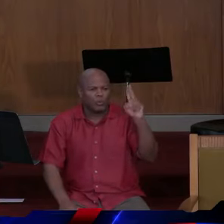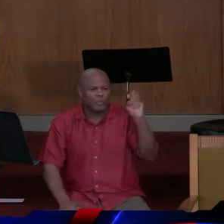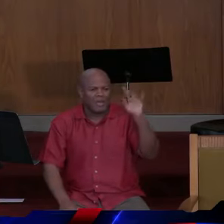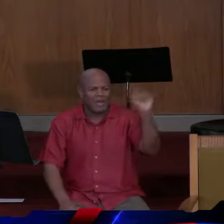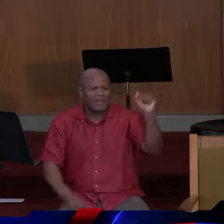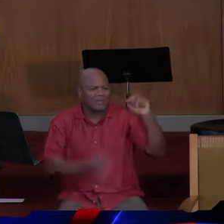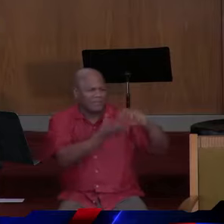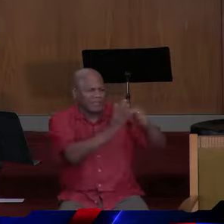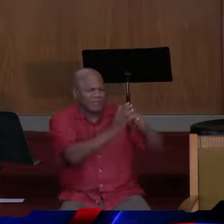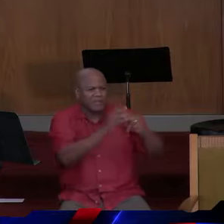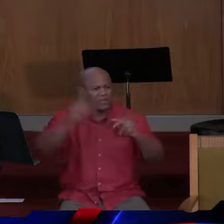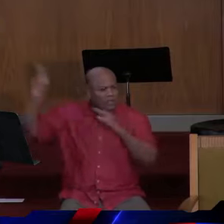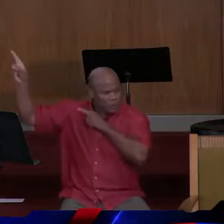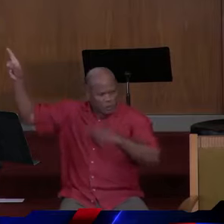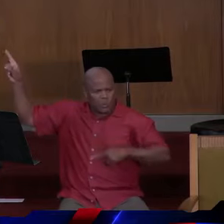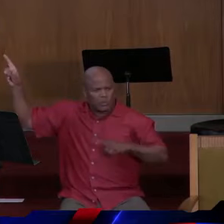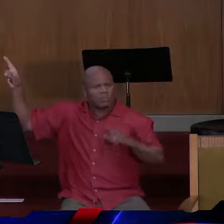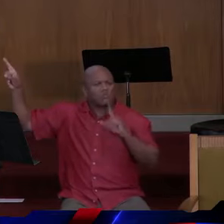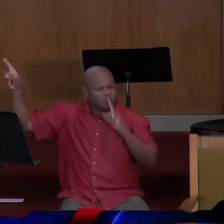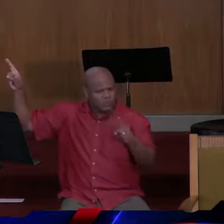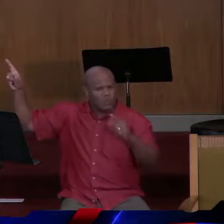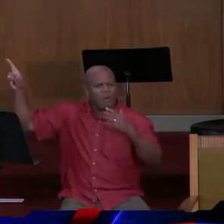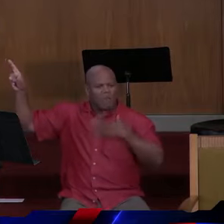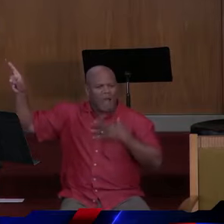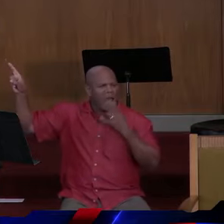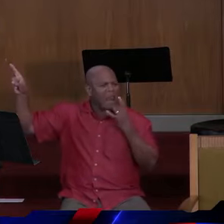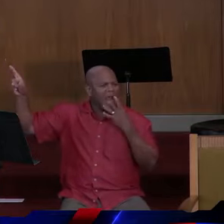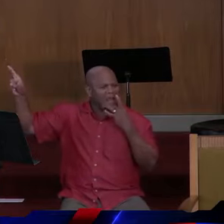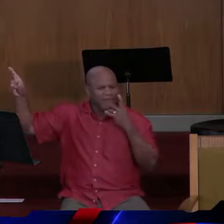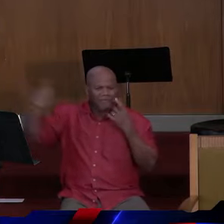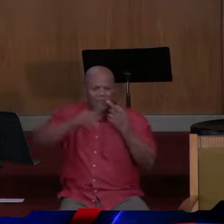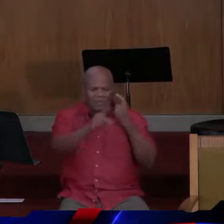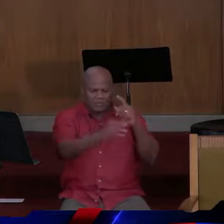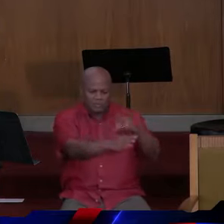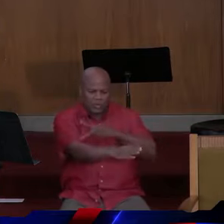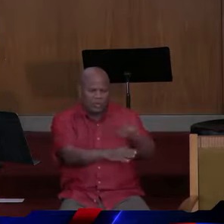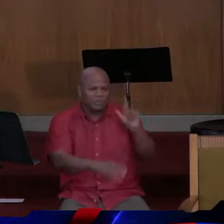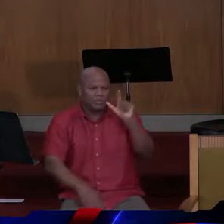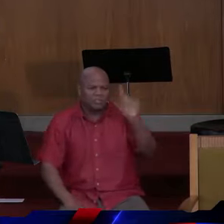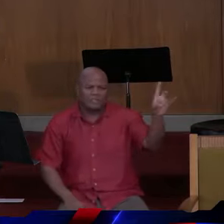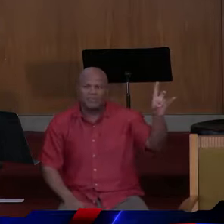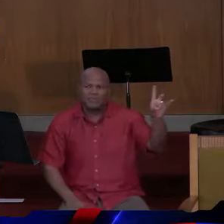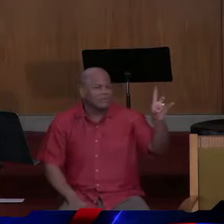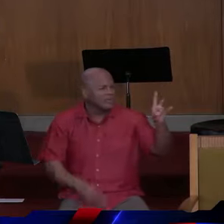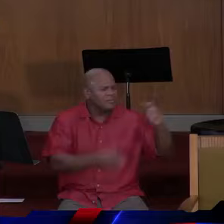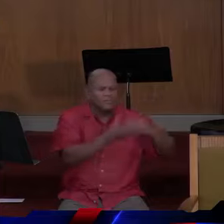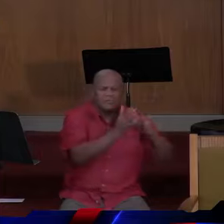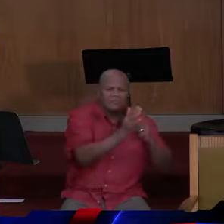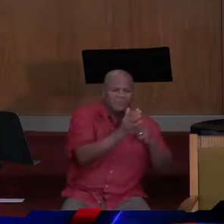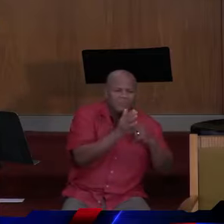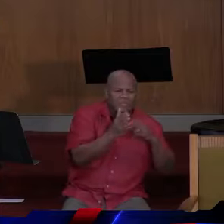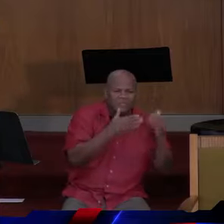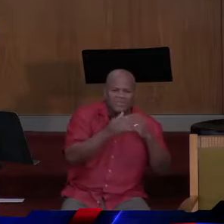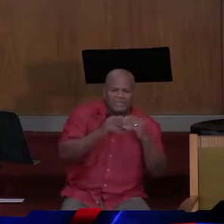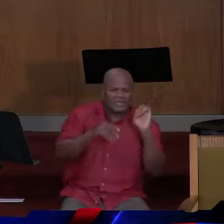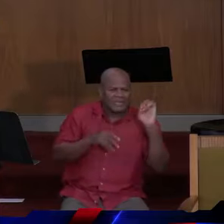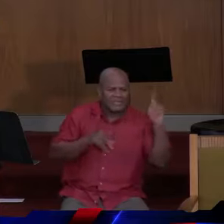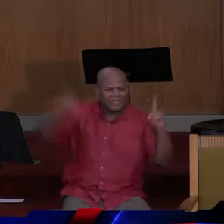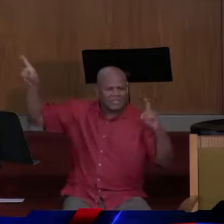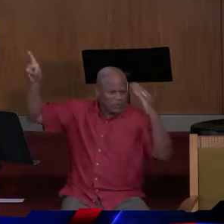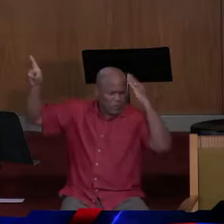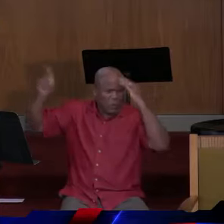that means the Lord is my light, from Psalm 27. What are you saying? Even academia knows that there